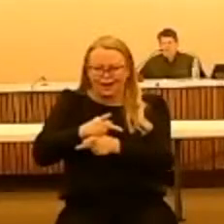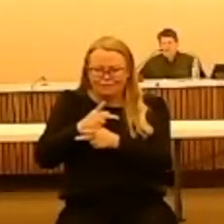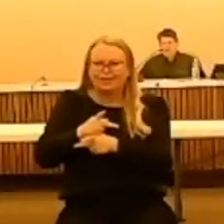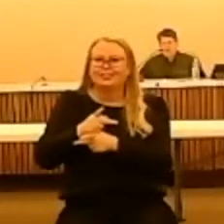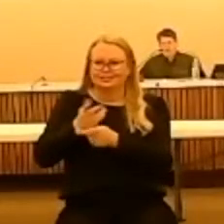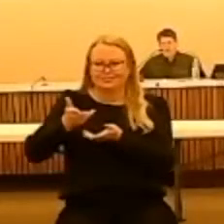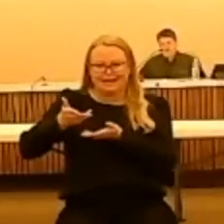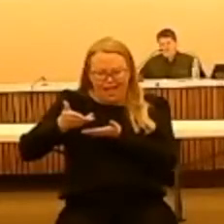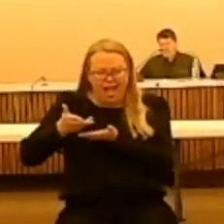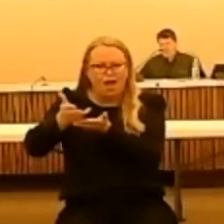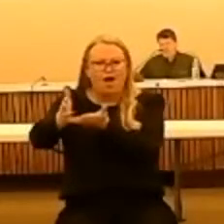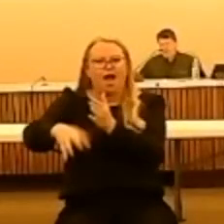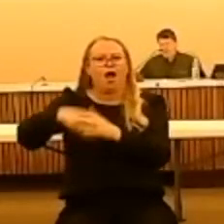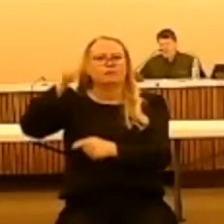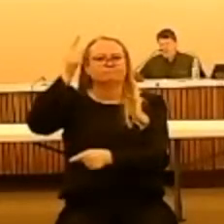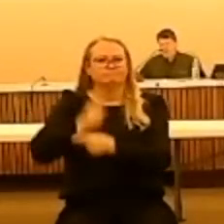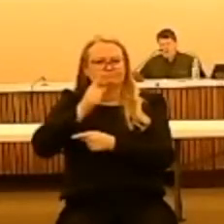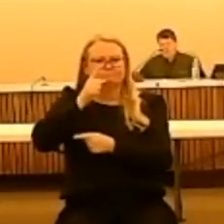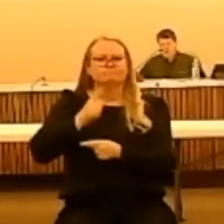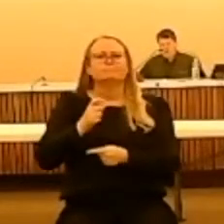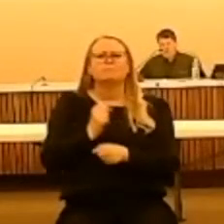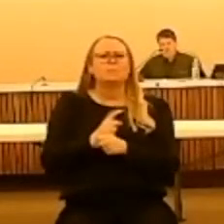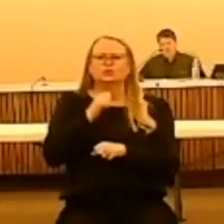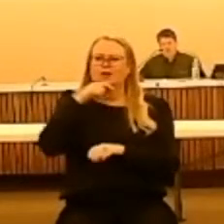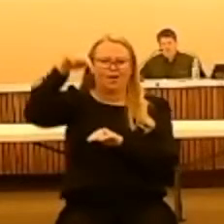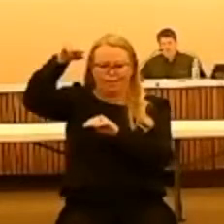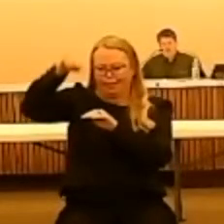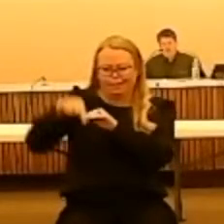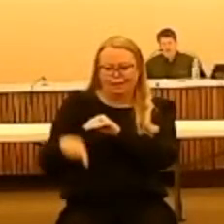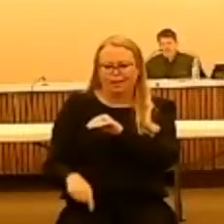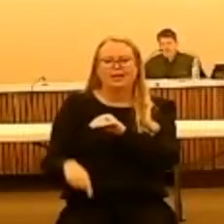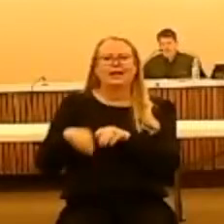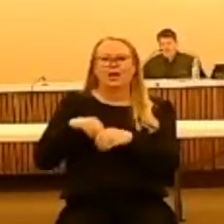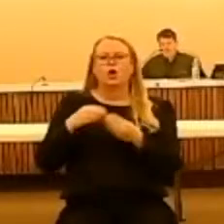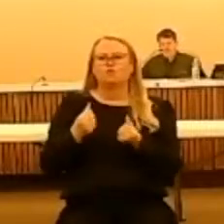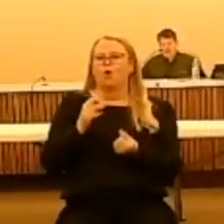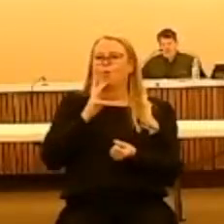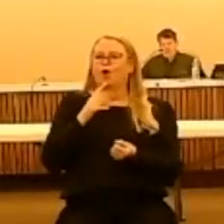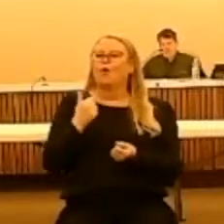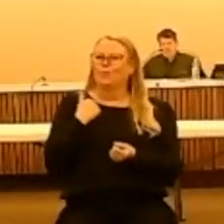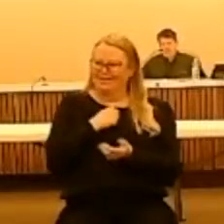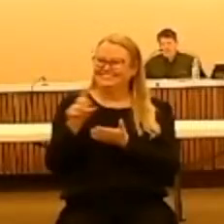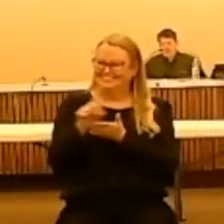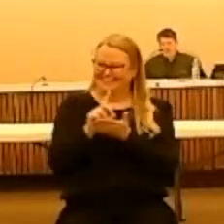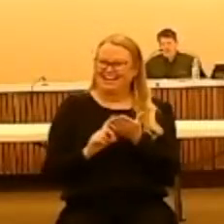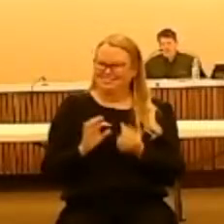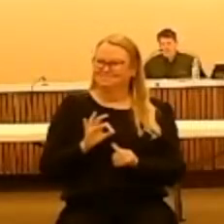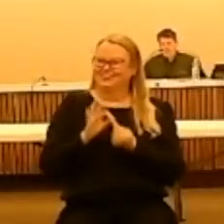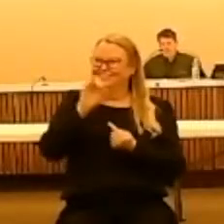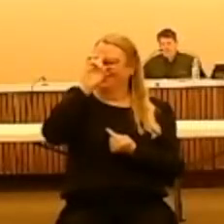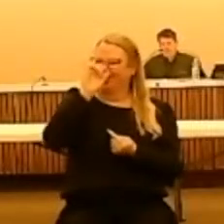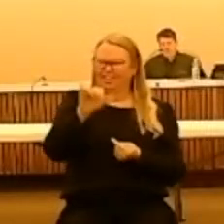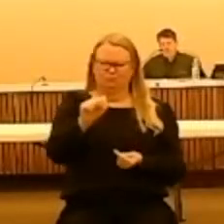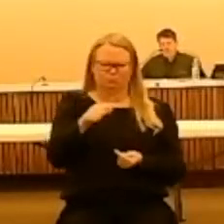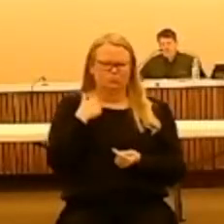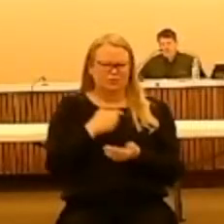streams in the groundwater. So yes, that is part of the design.